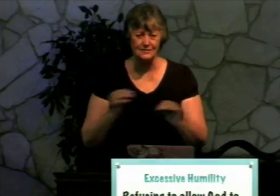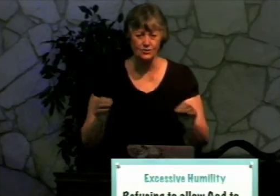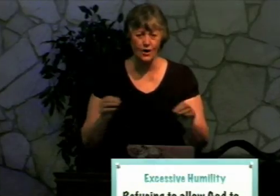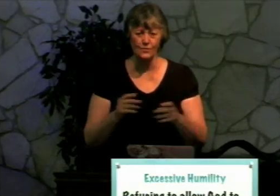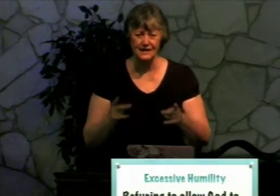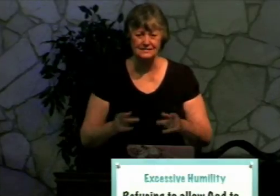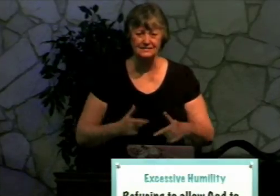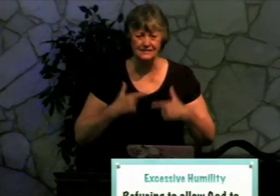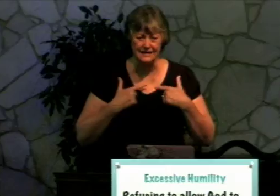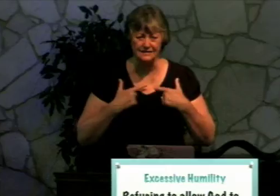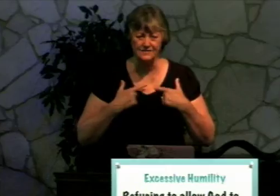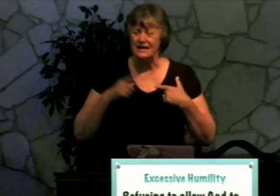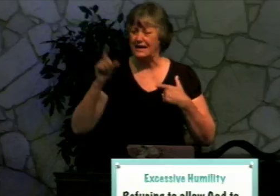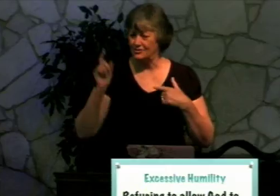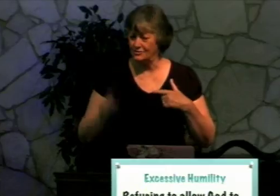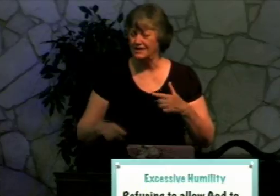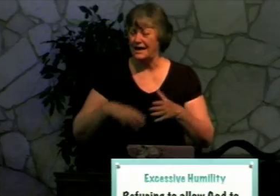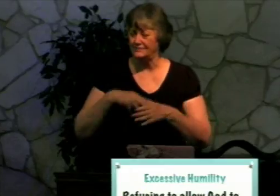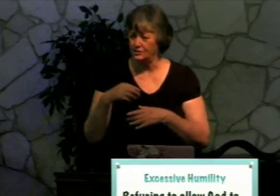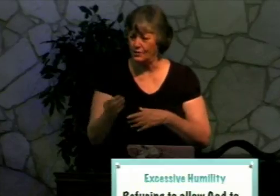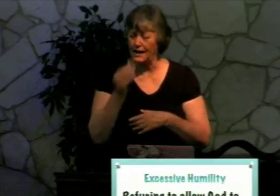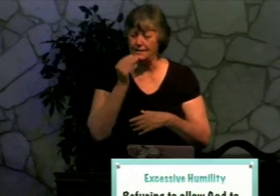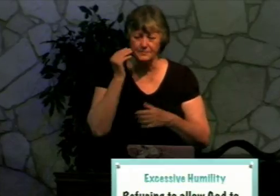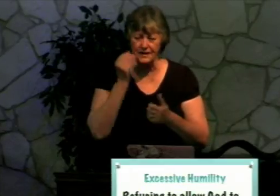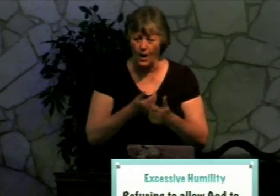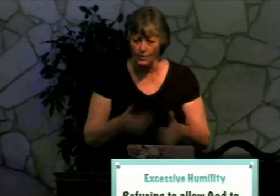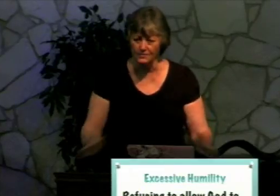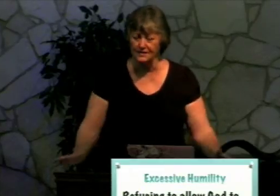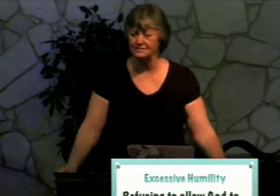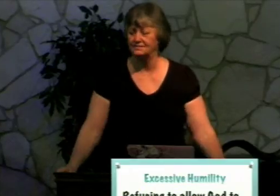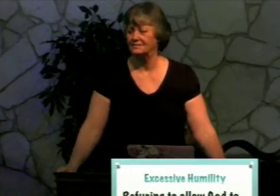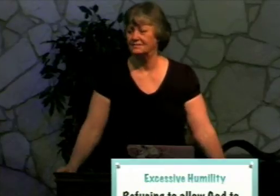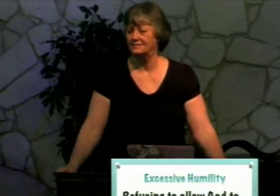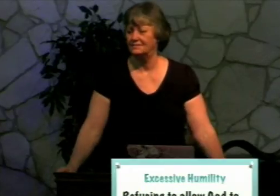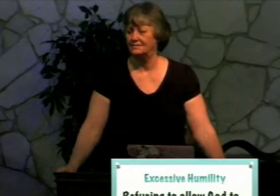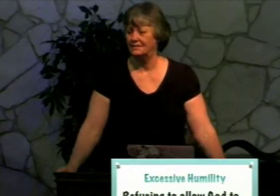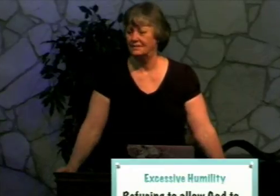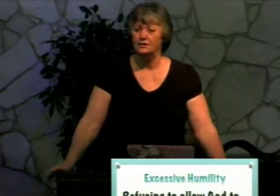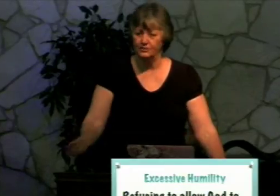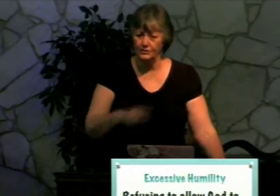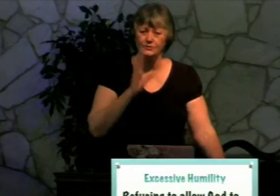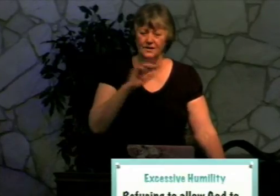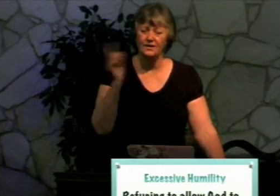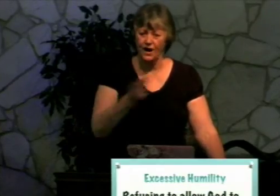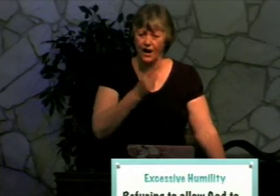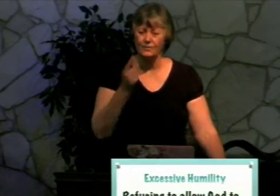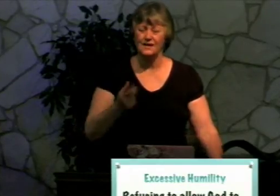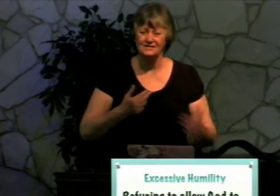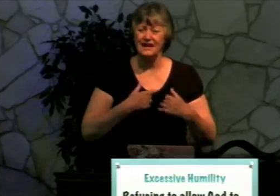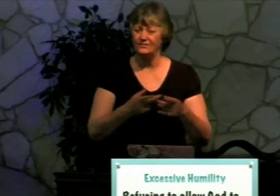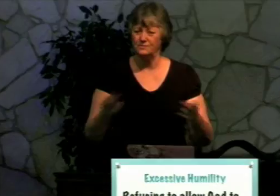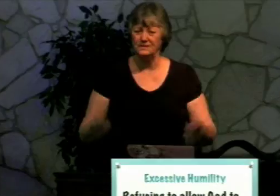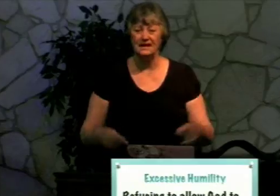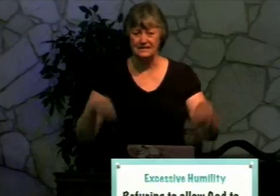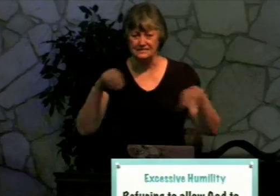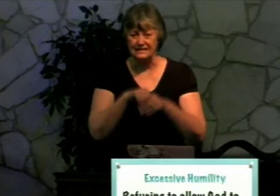no place to live and you were going to have to go out and be homeless, you will always have a place